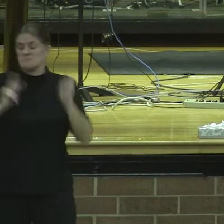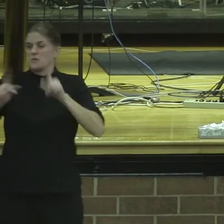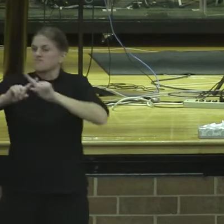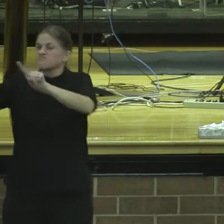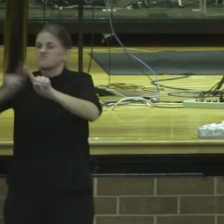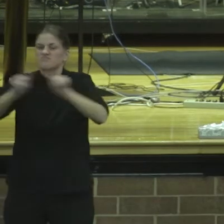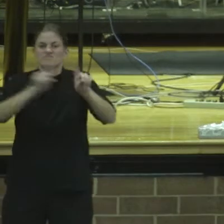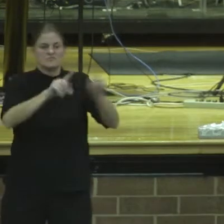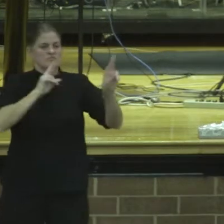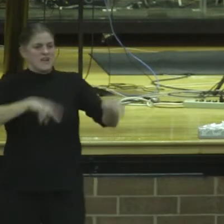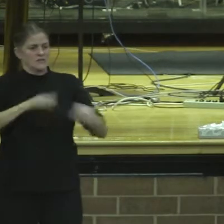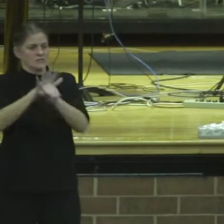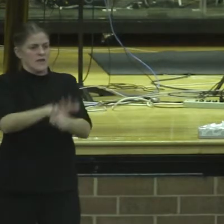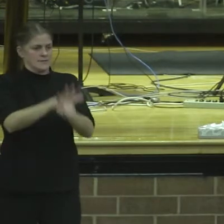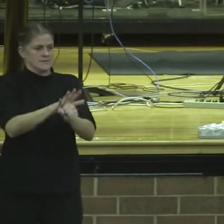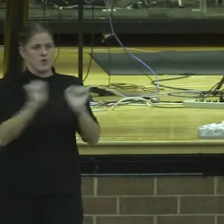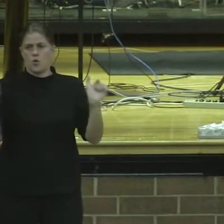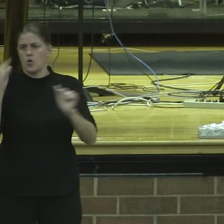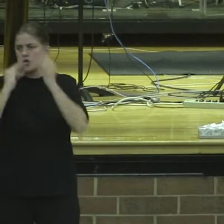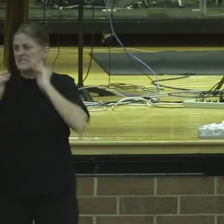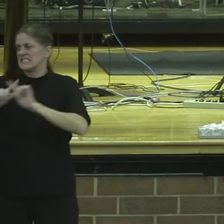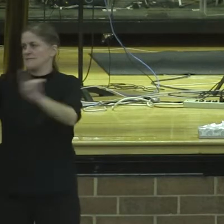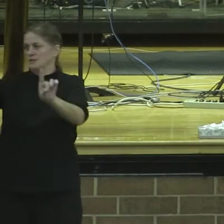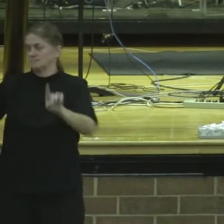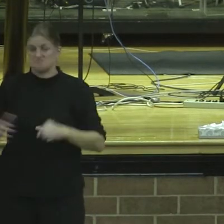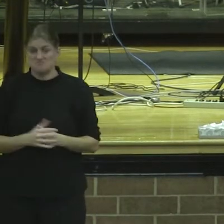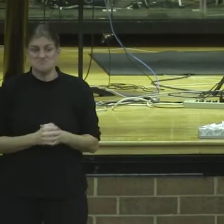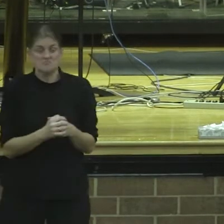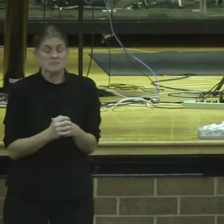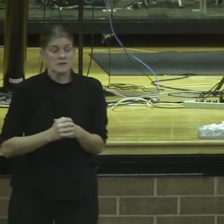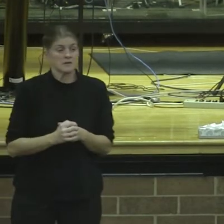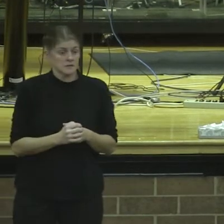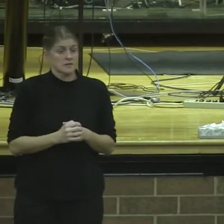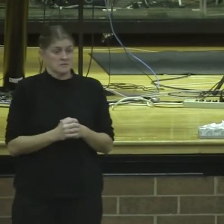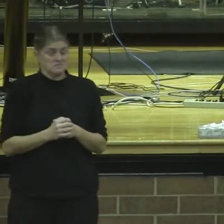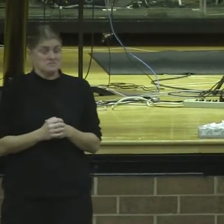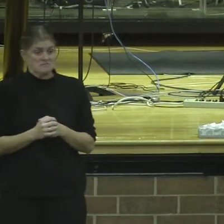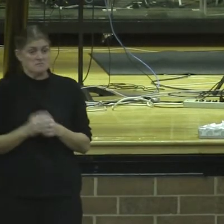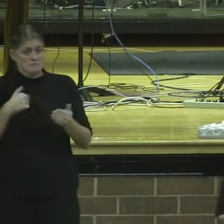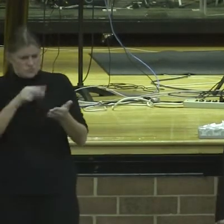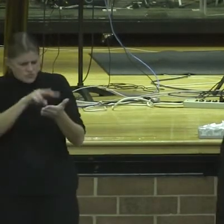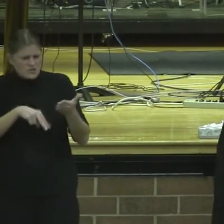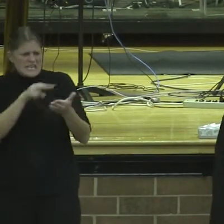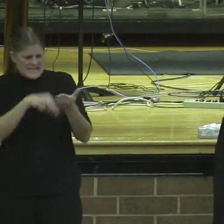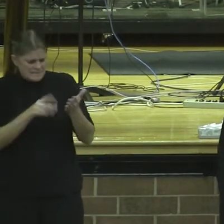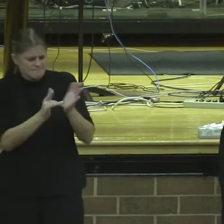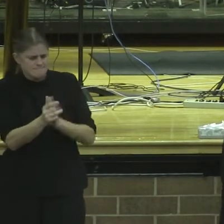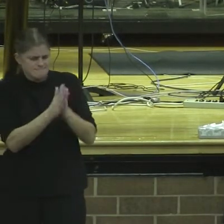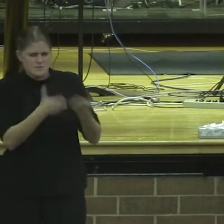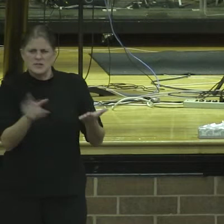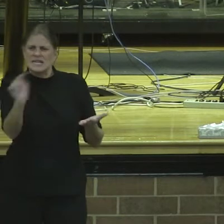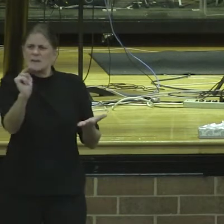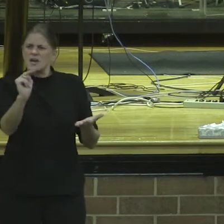We all have a reflex action. We all have a go-to response. What amazes me is what Nehemiah's